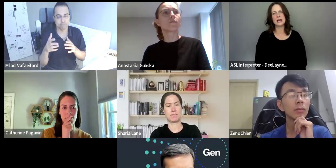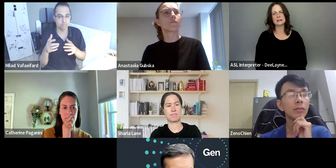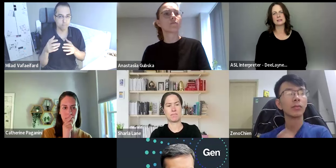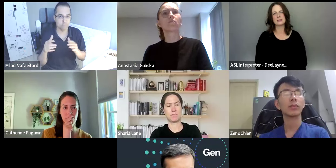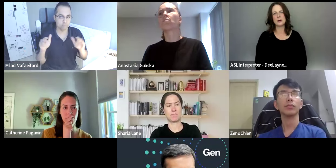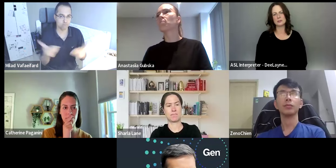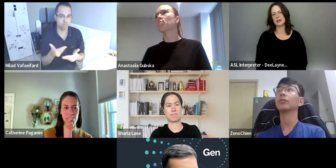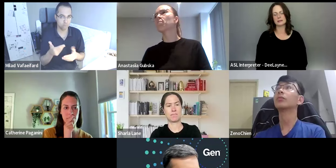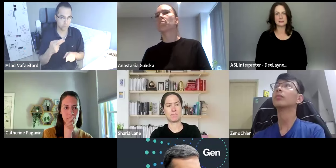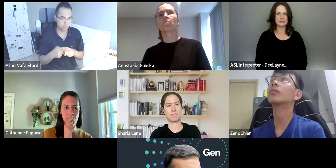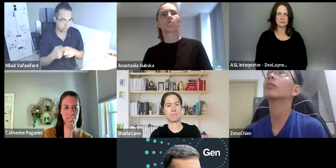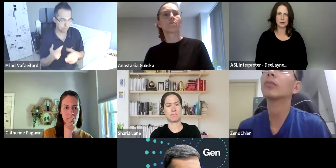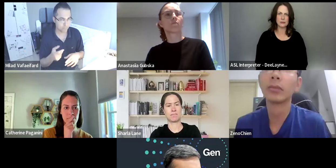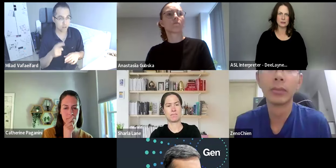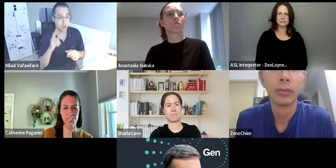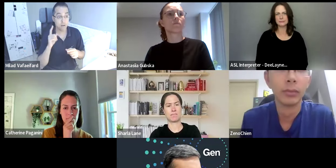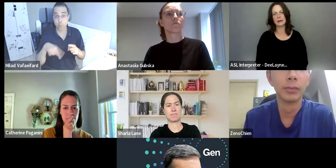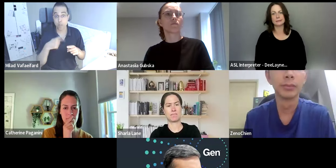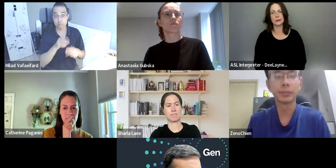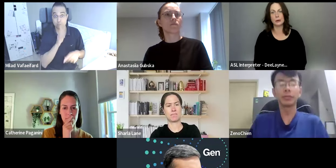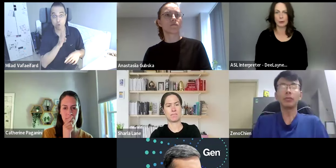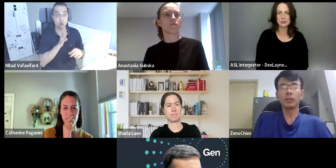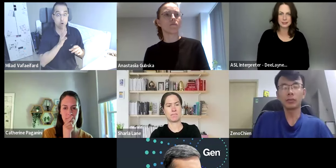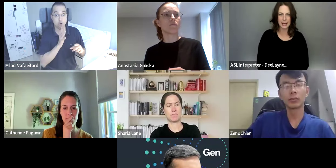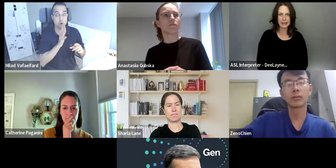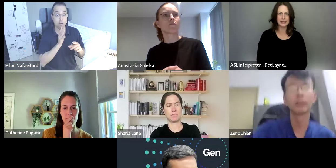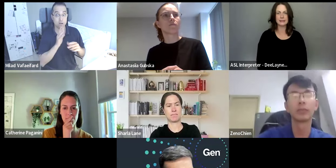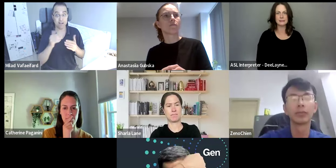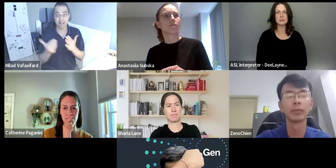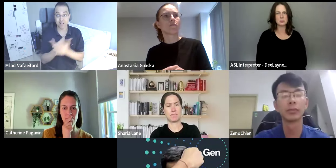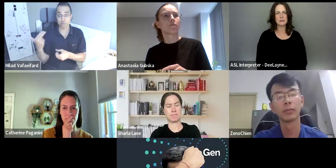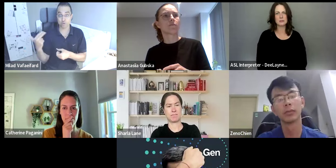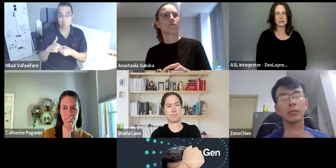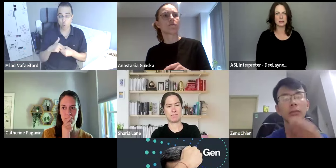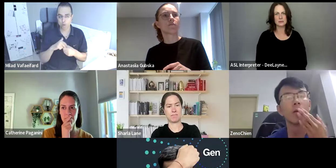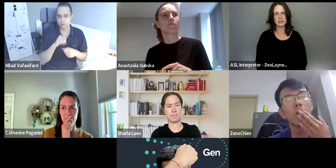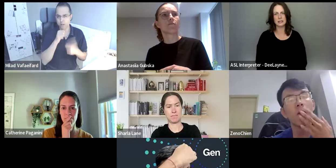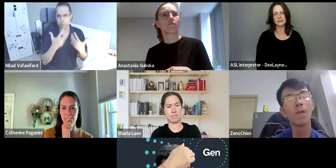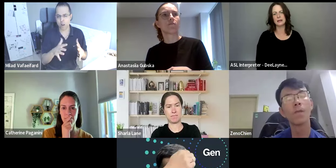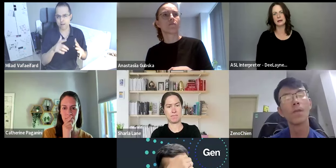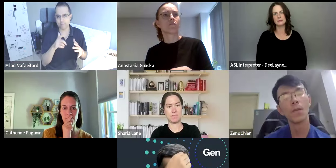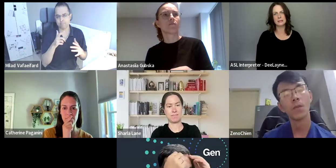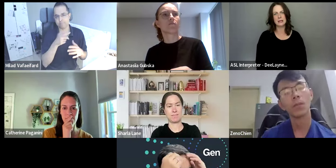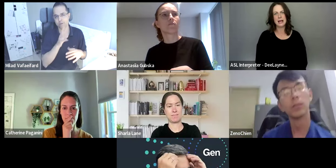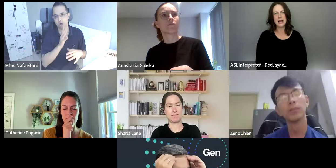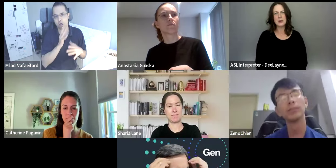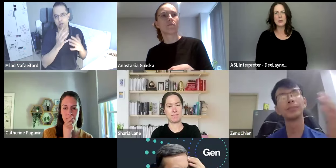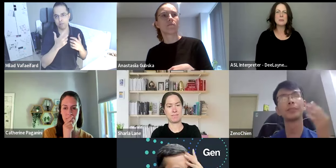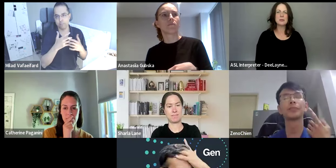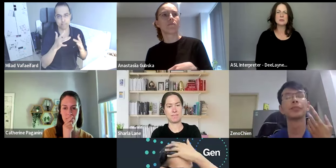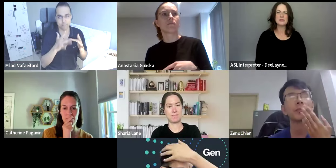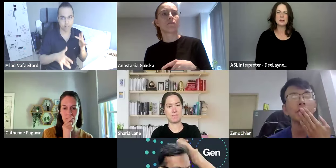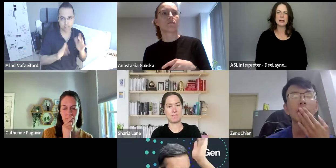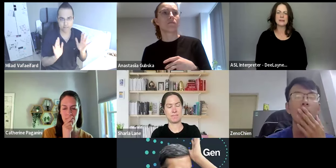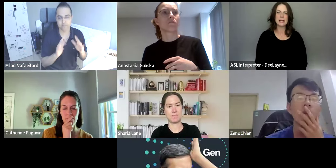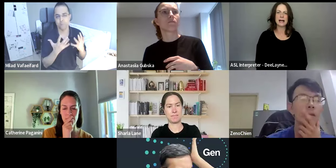And the next, whoever's next on the new person side can speak for themselves. And I don't want people,